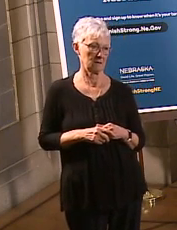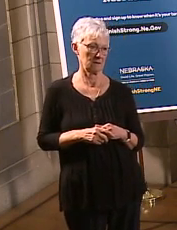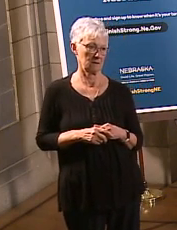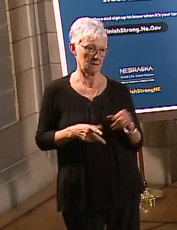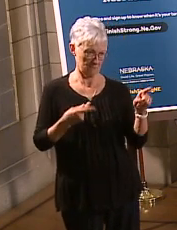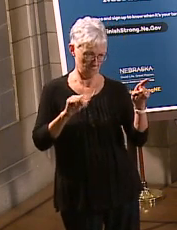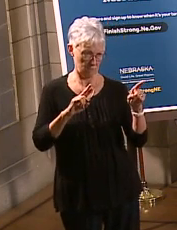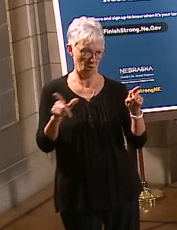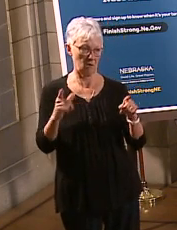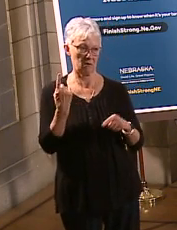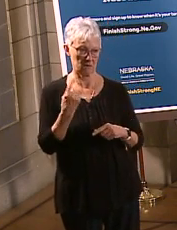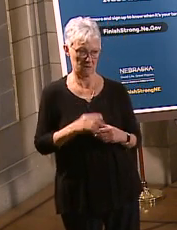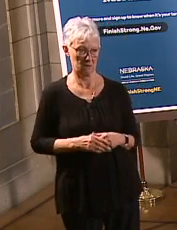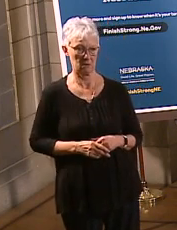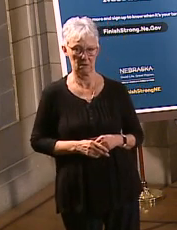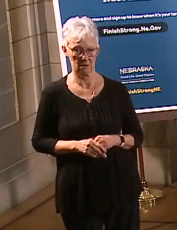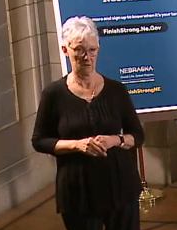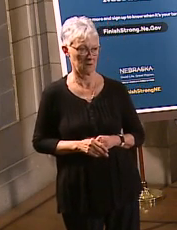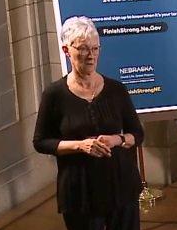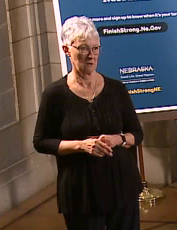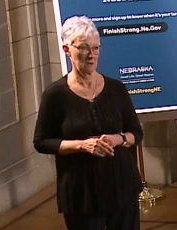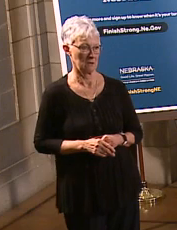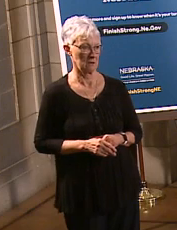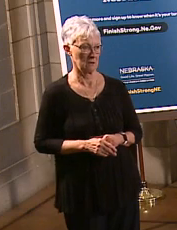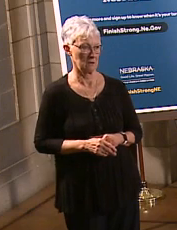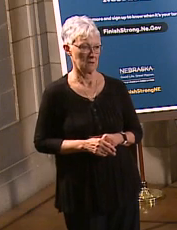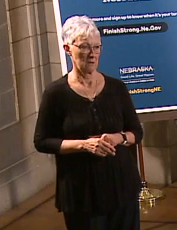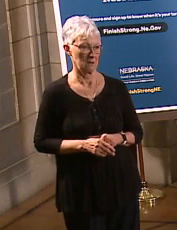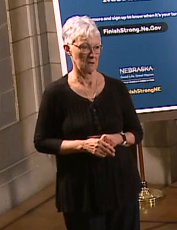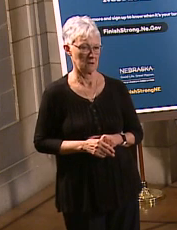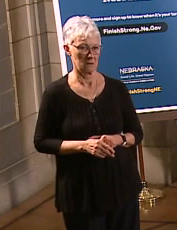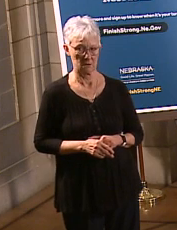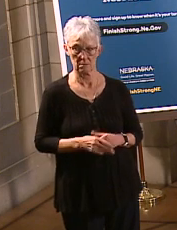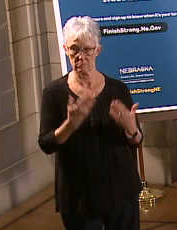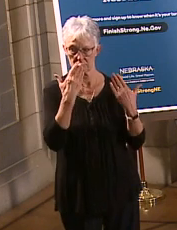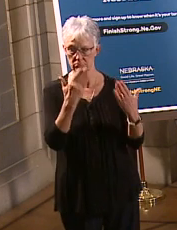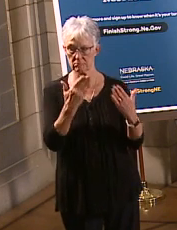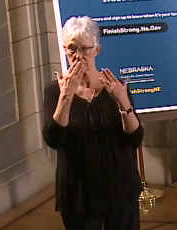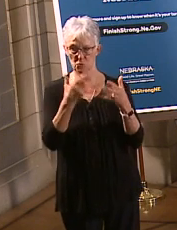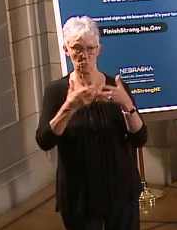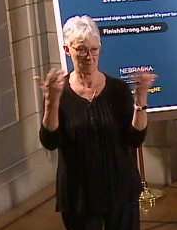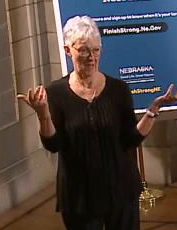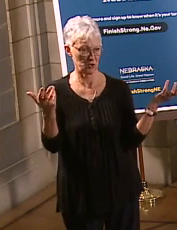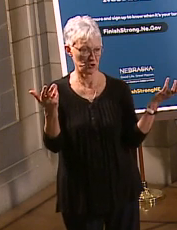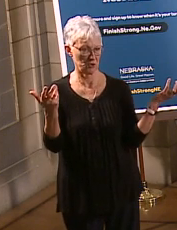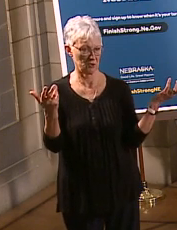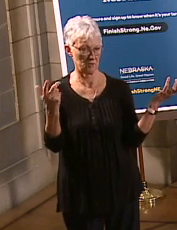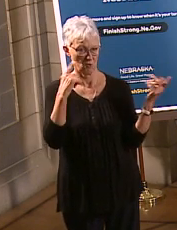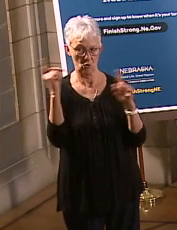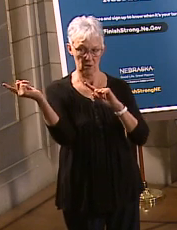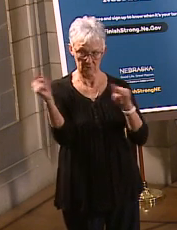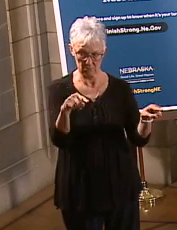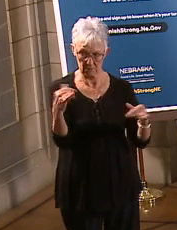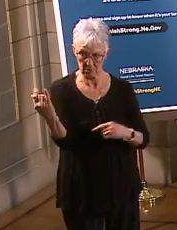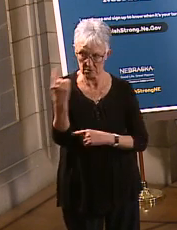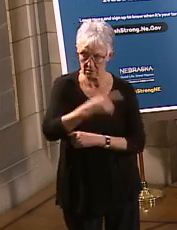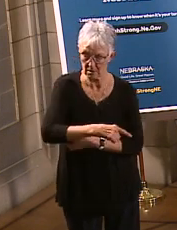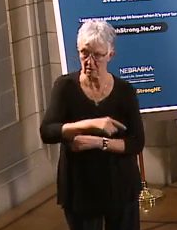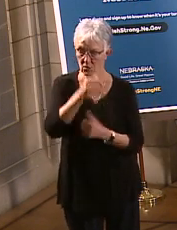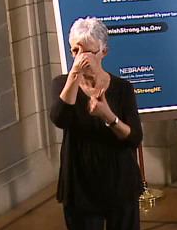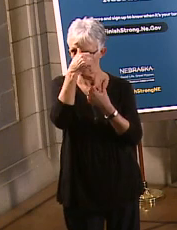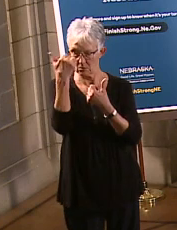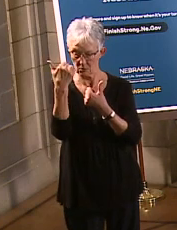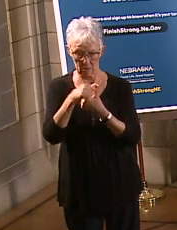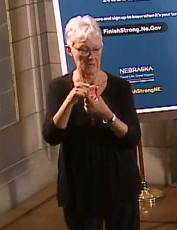Paul, you good? All right, great. Thank you all very much for joining us here today. And again, please remember